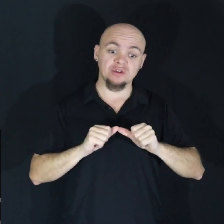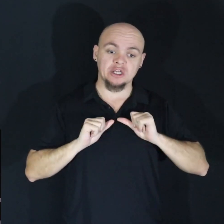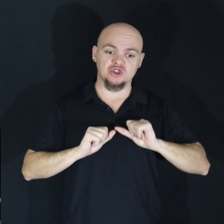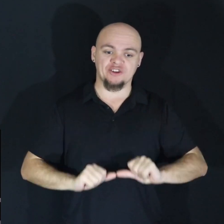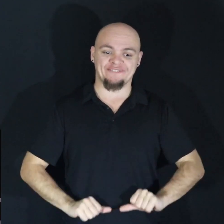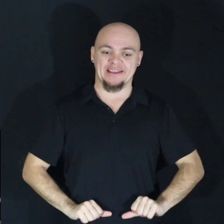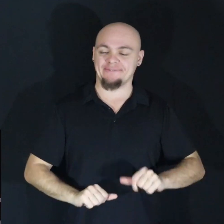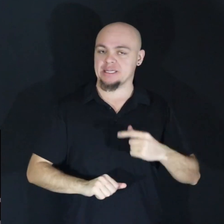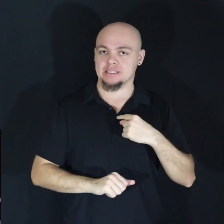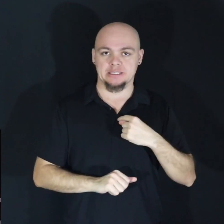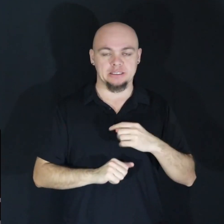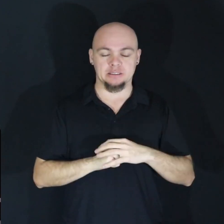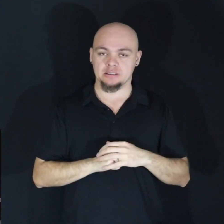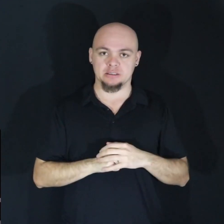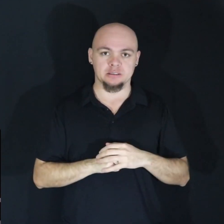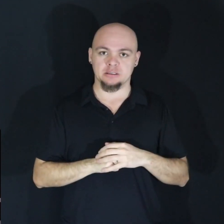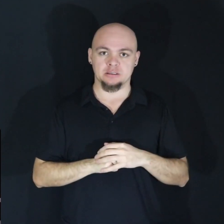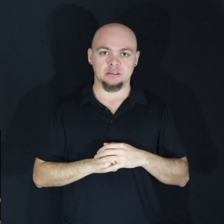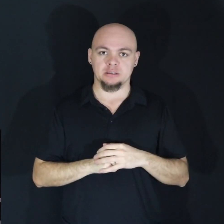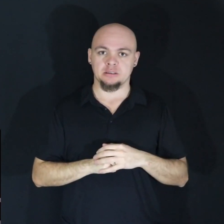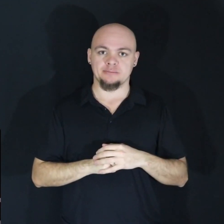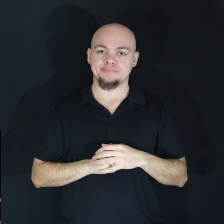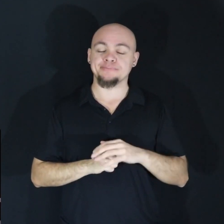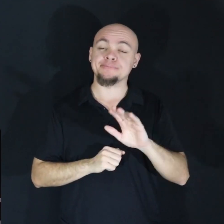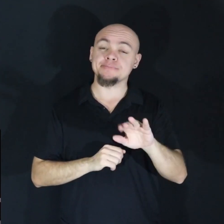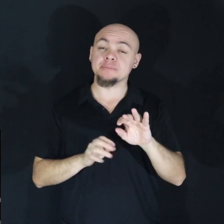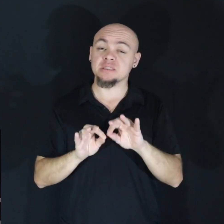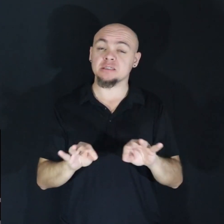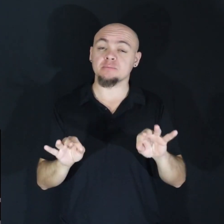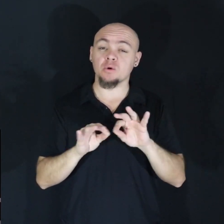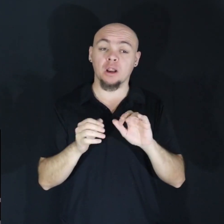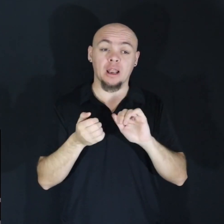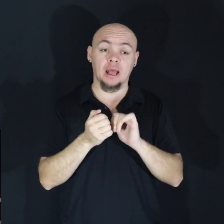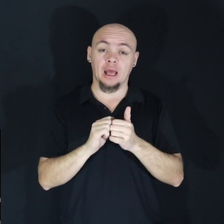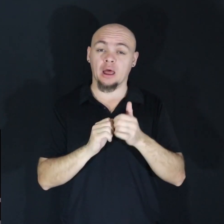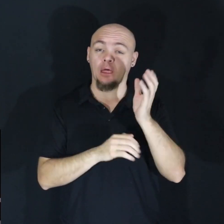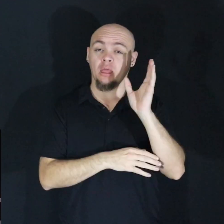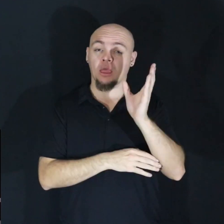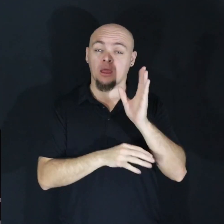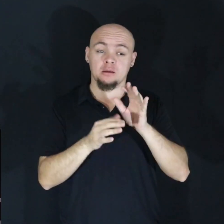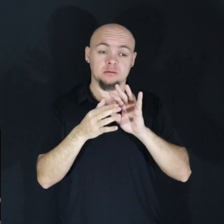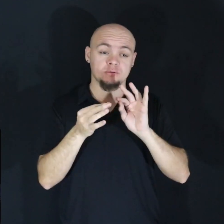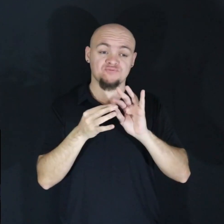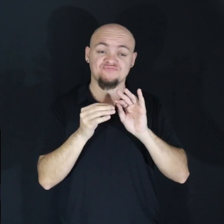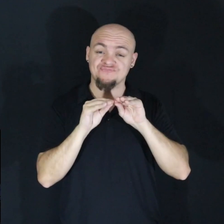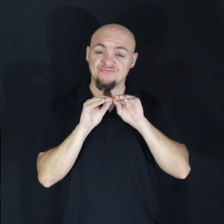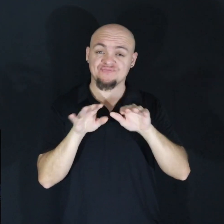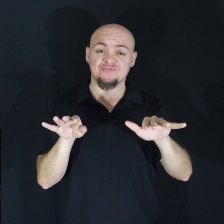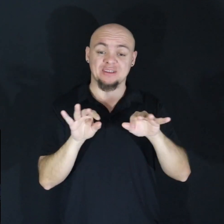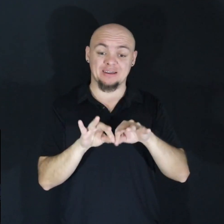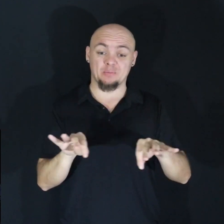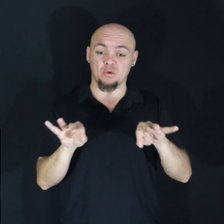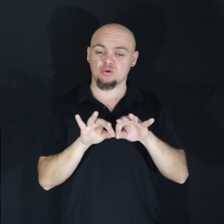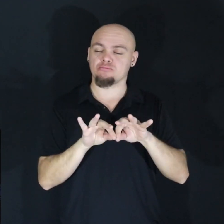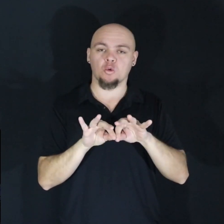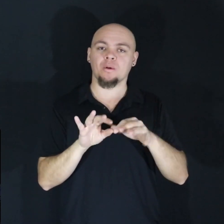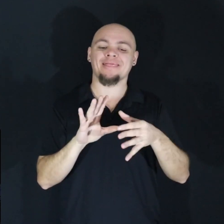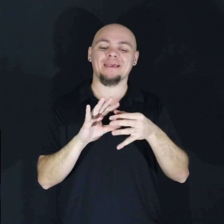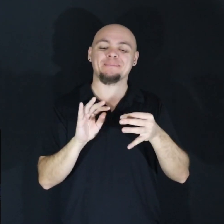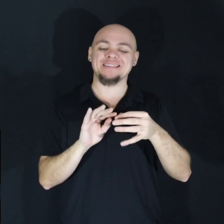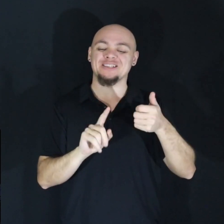I realize that it's not important how I deliver this TED Talk. What's important is the